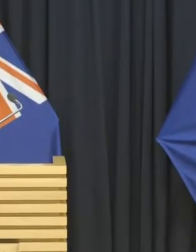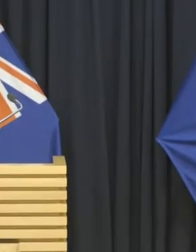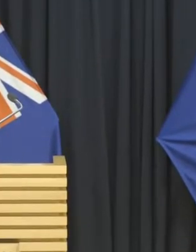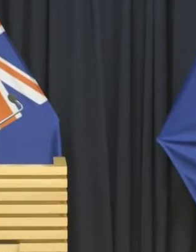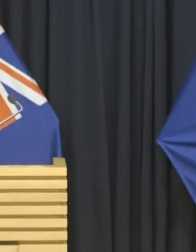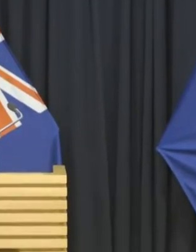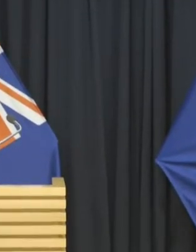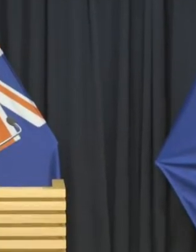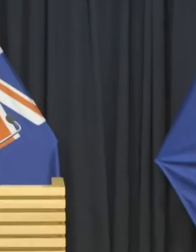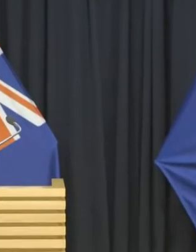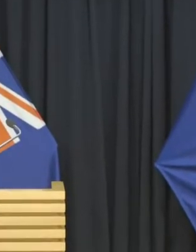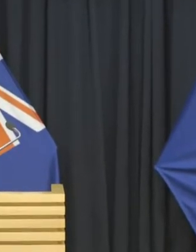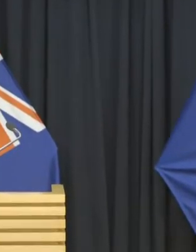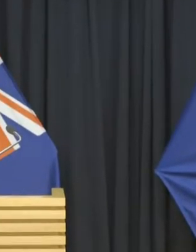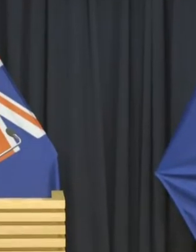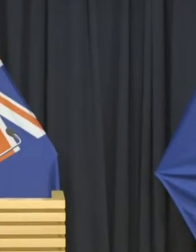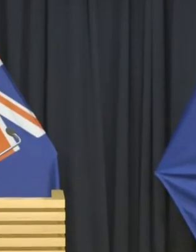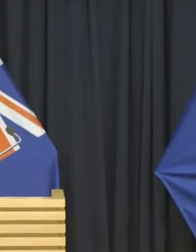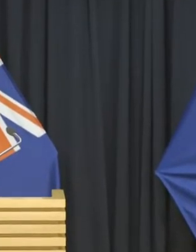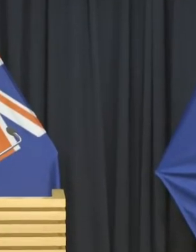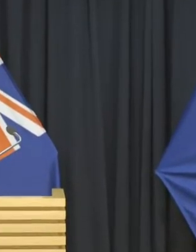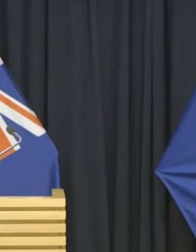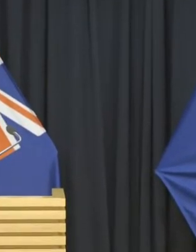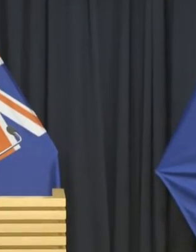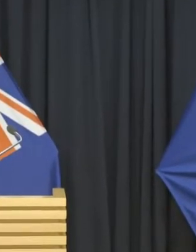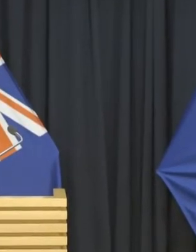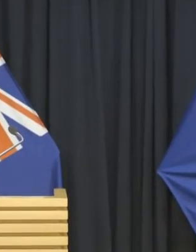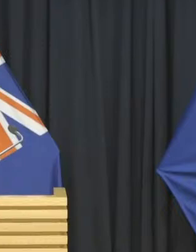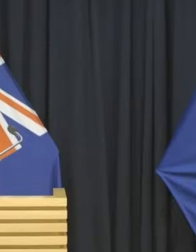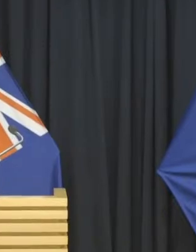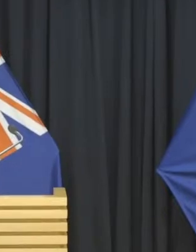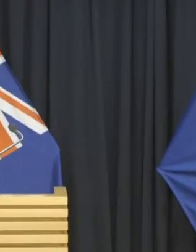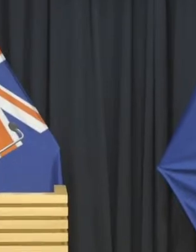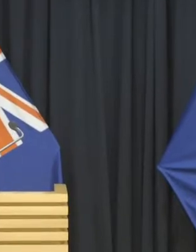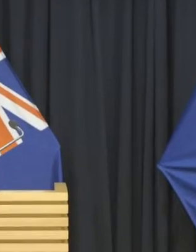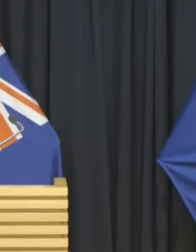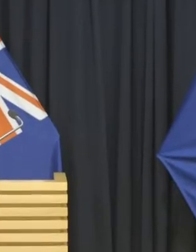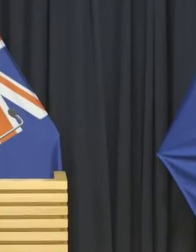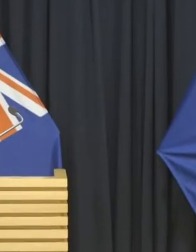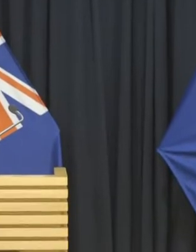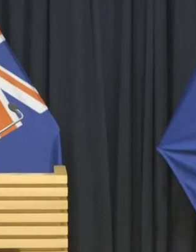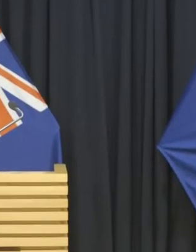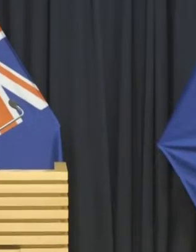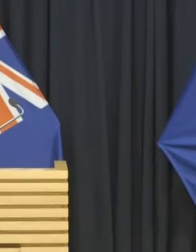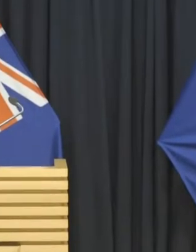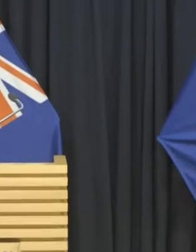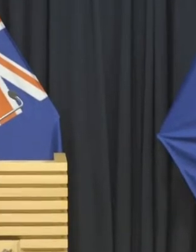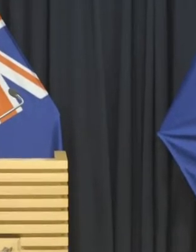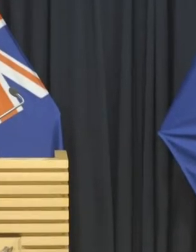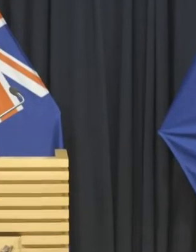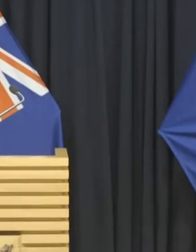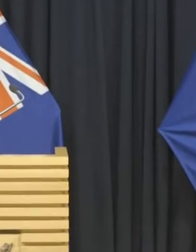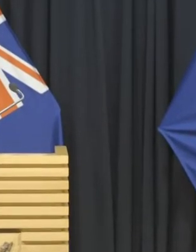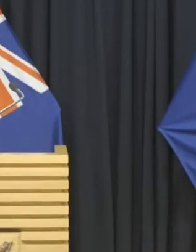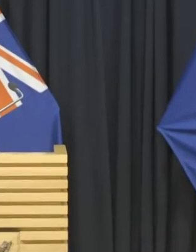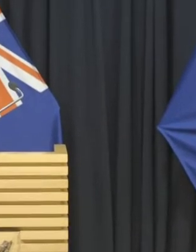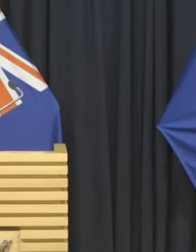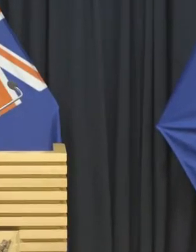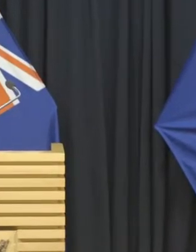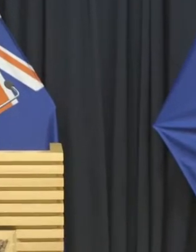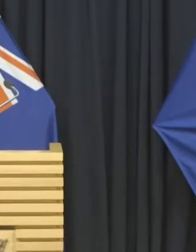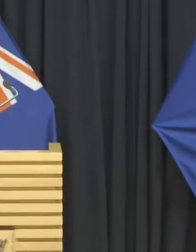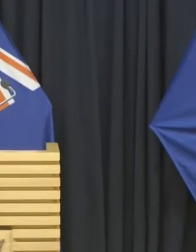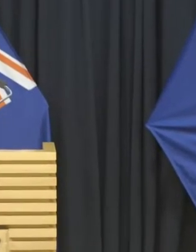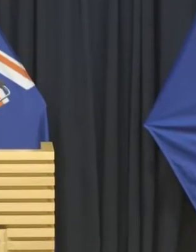ora. So Tupuarangi is connected with everything that grows up in the trees, our fruits, berries and birds. The next star, Ururangi.